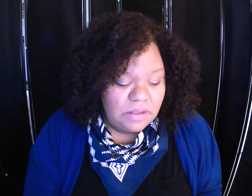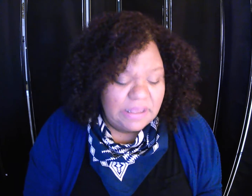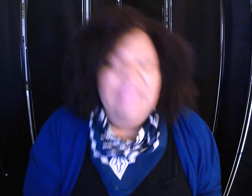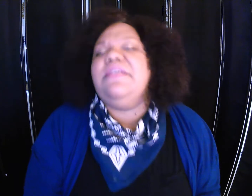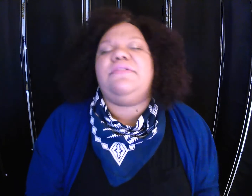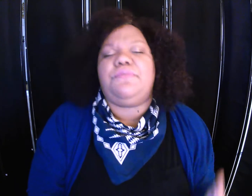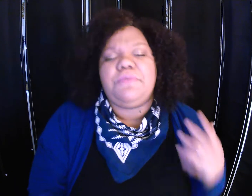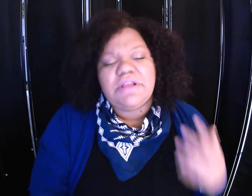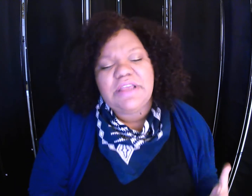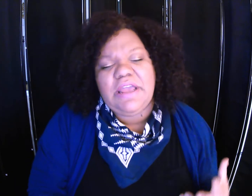In this really